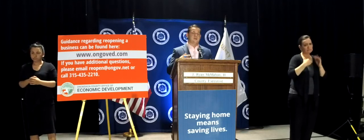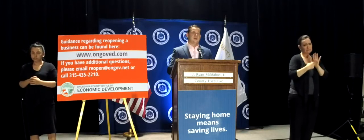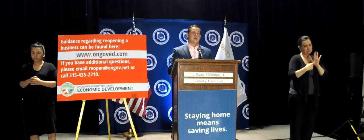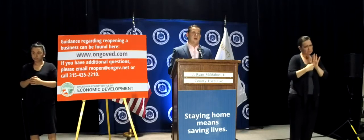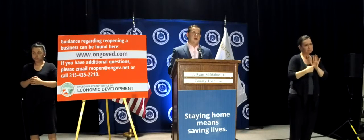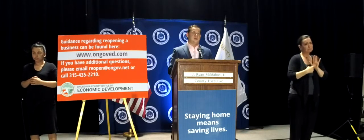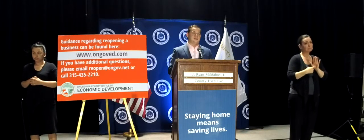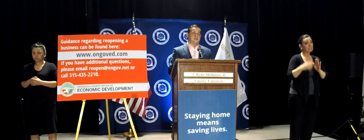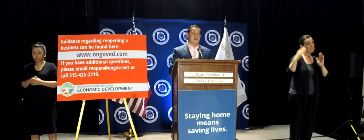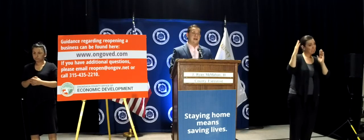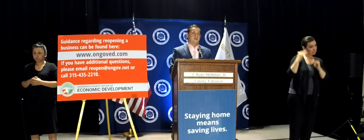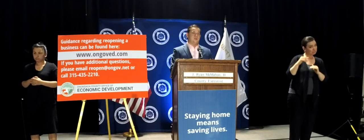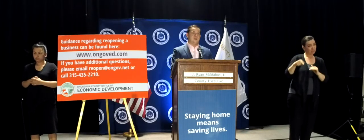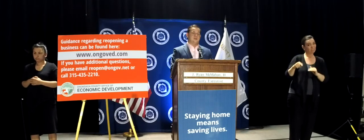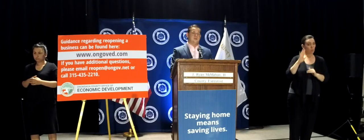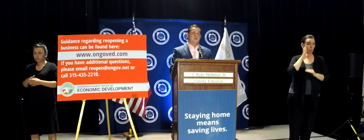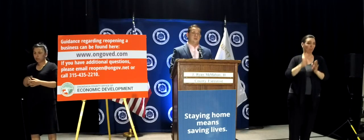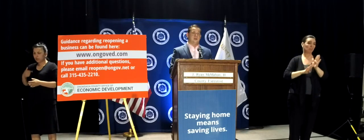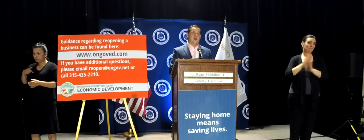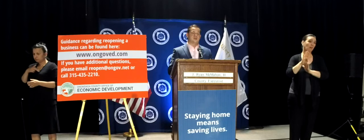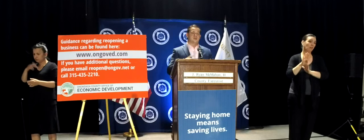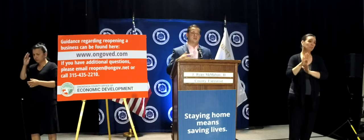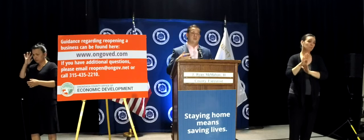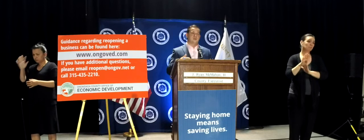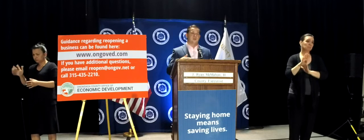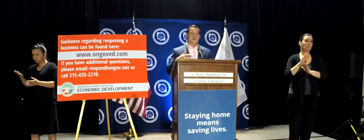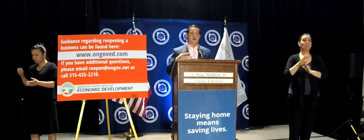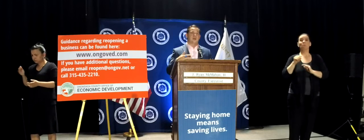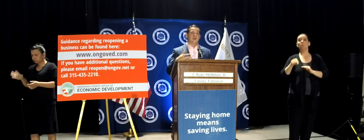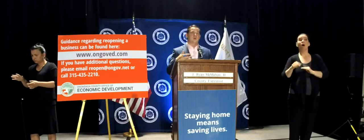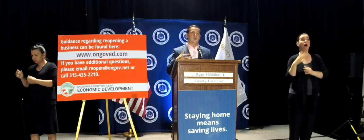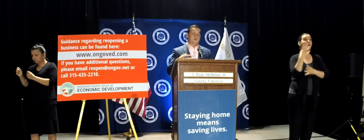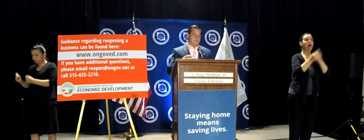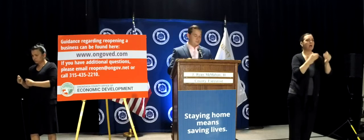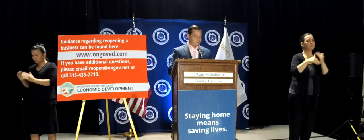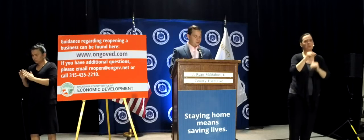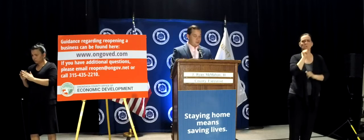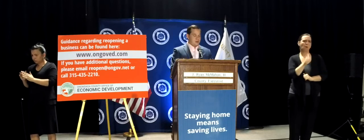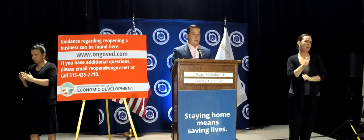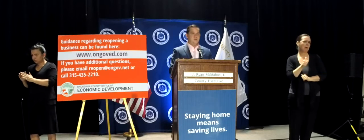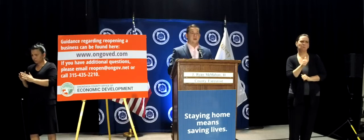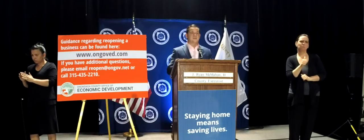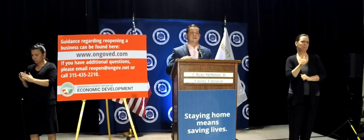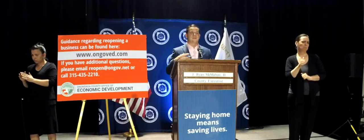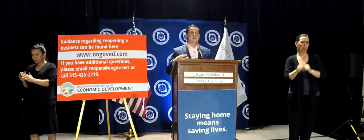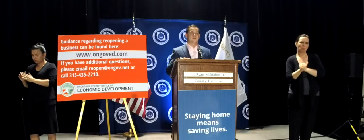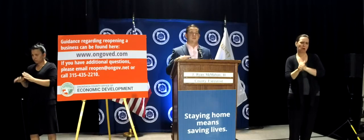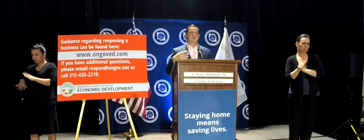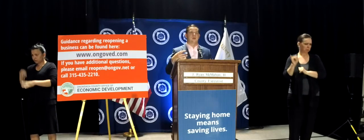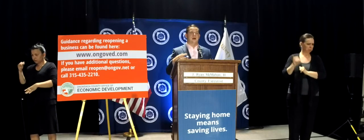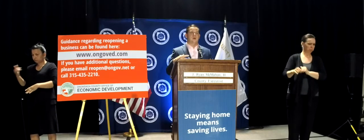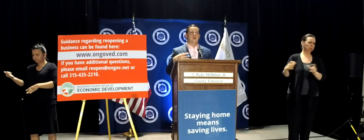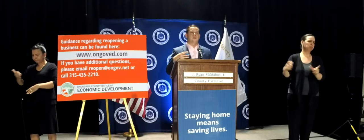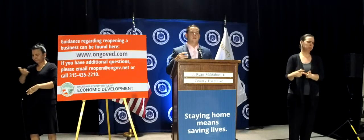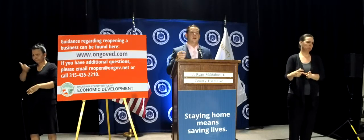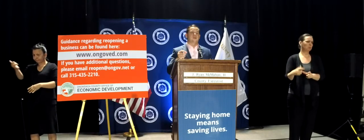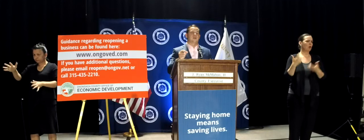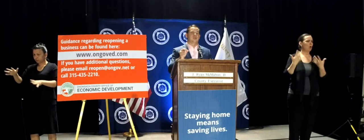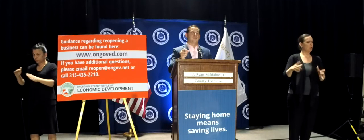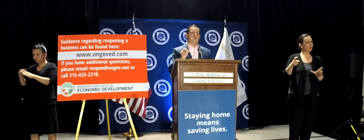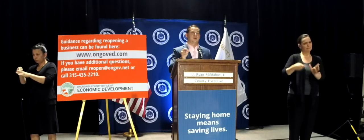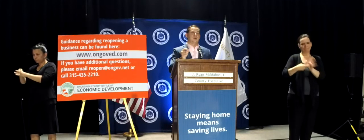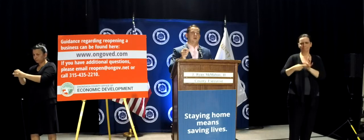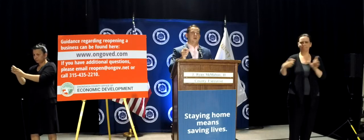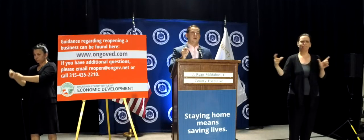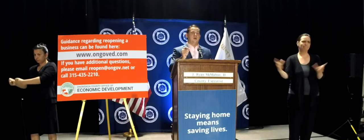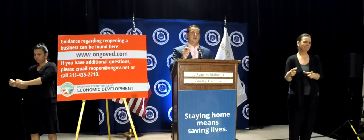anticipated this. This is not a threat to the community at large because these individuals are already in a quarantine, and they pick up symptoms throughout the